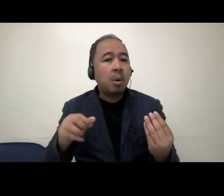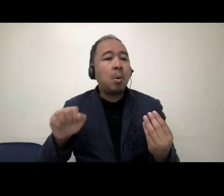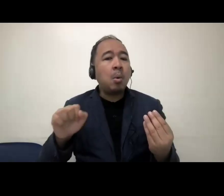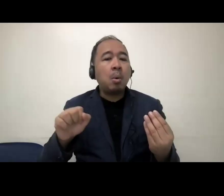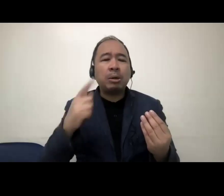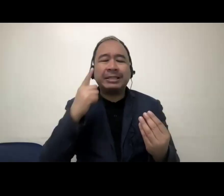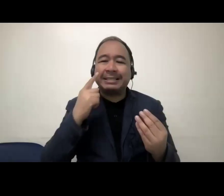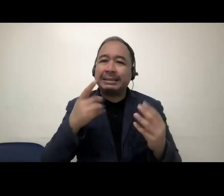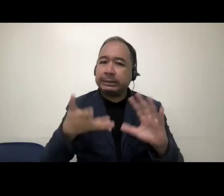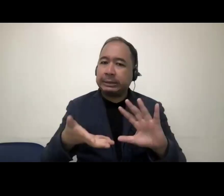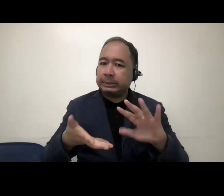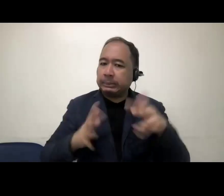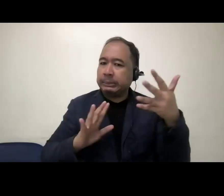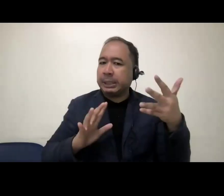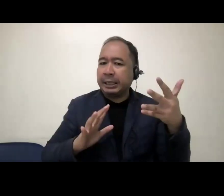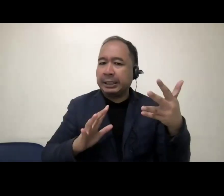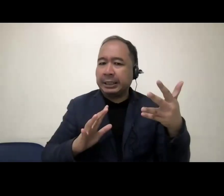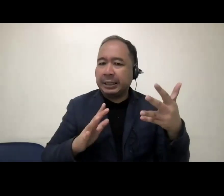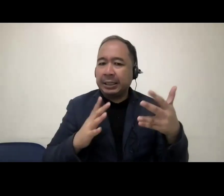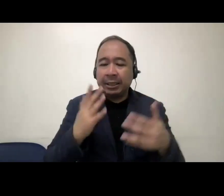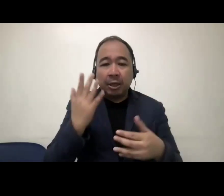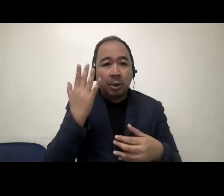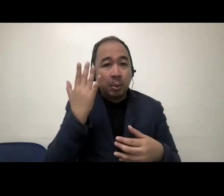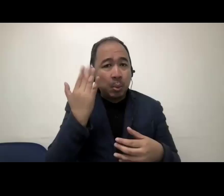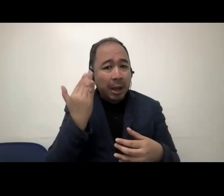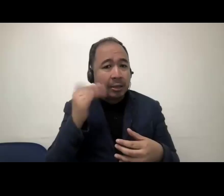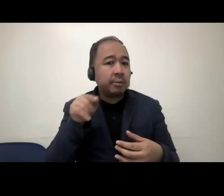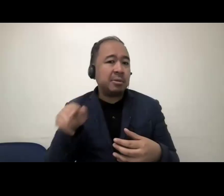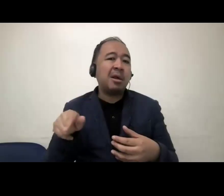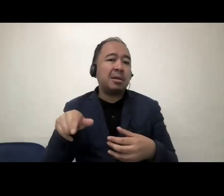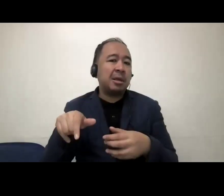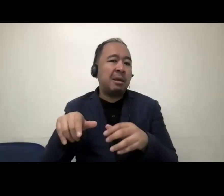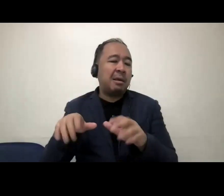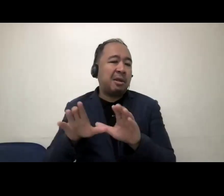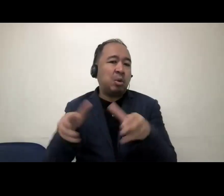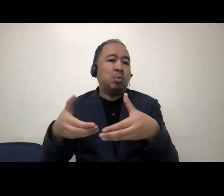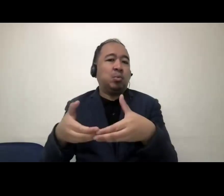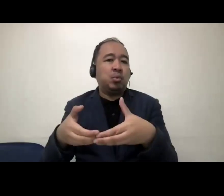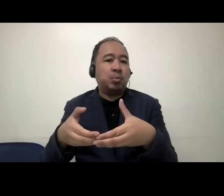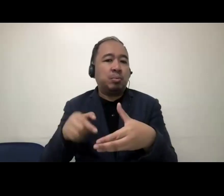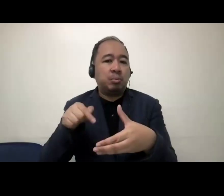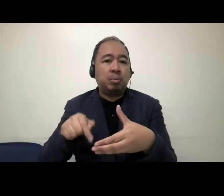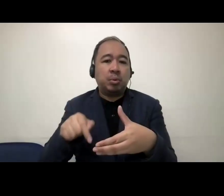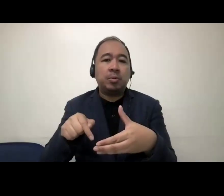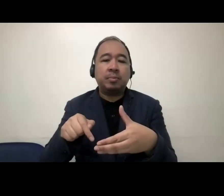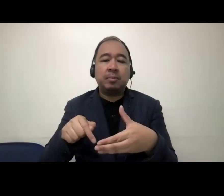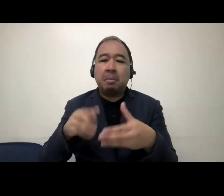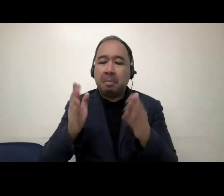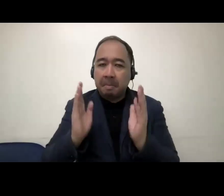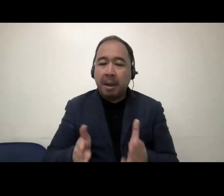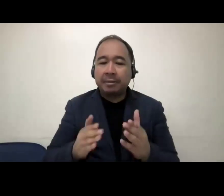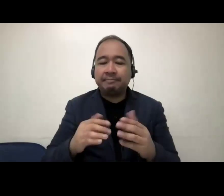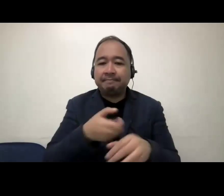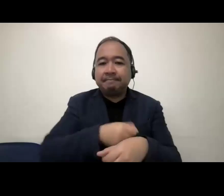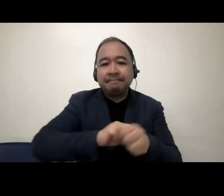not taken up the whole process in a fair manner, which utterly didn't respect